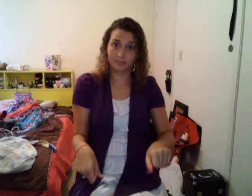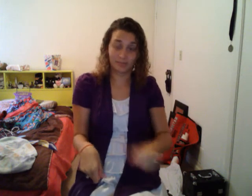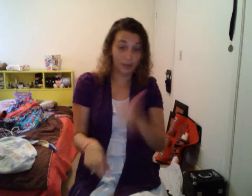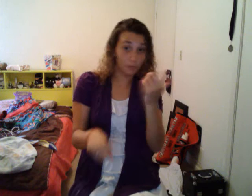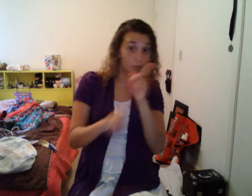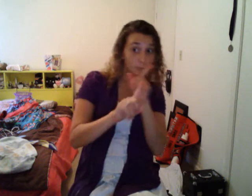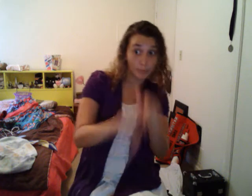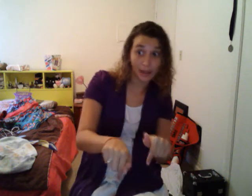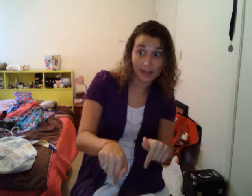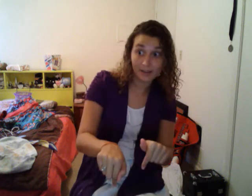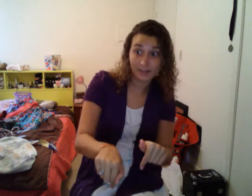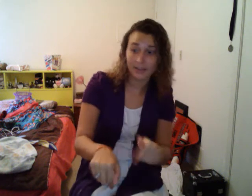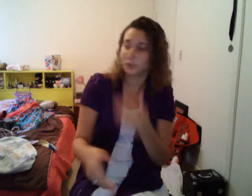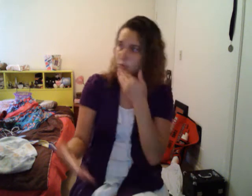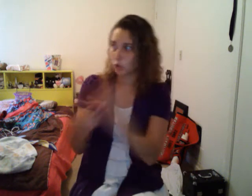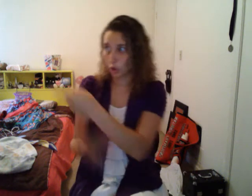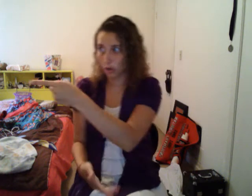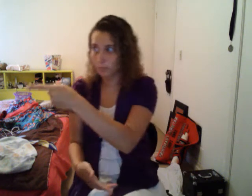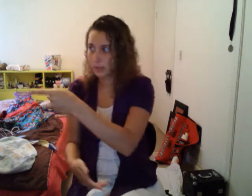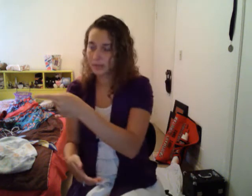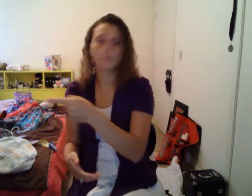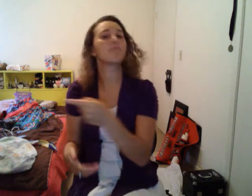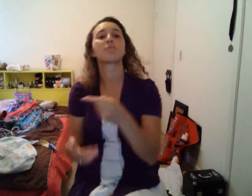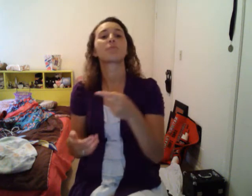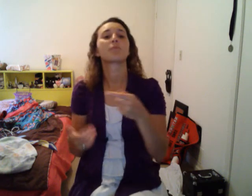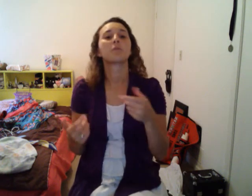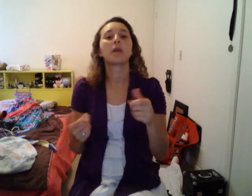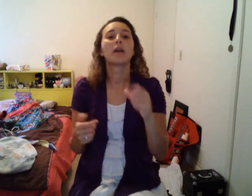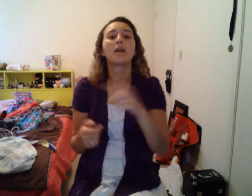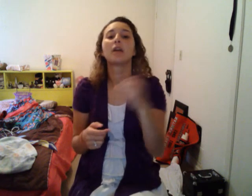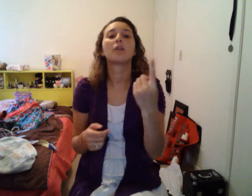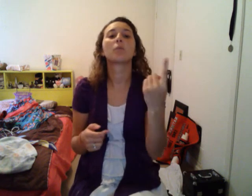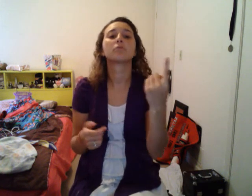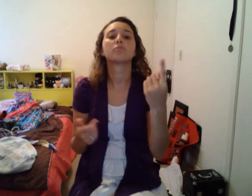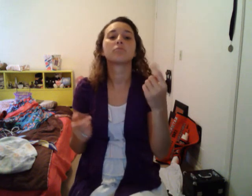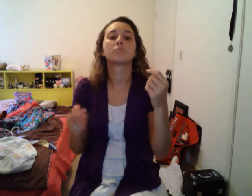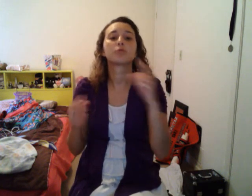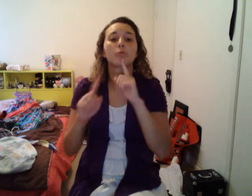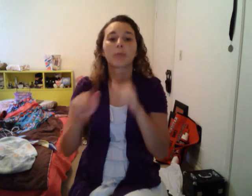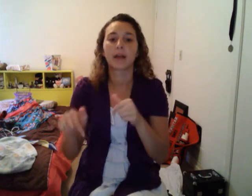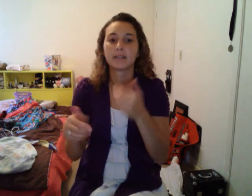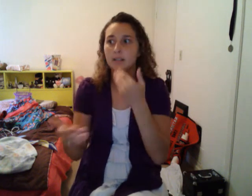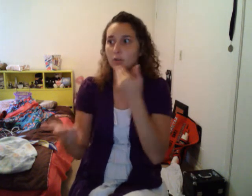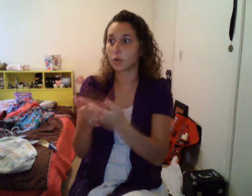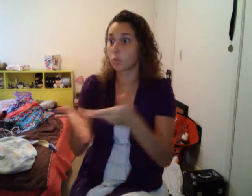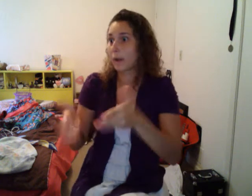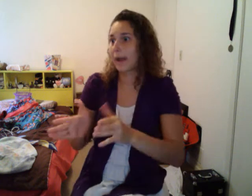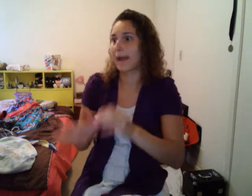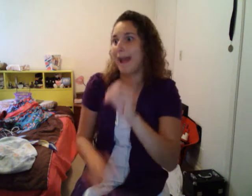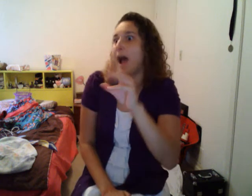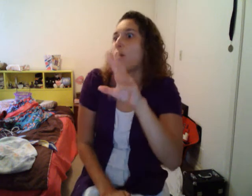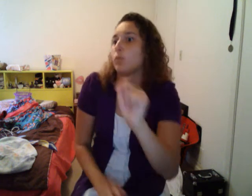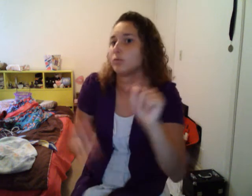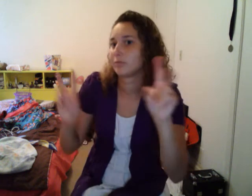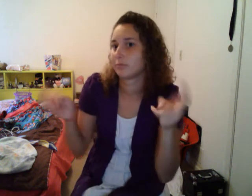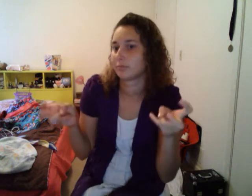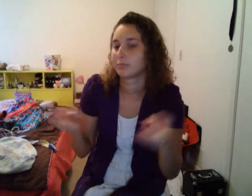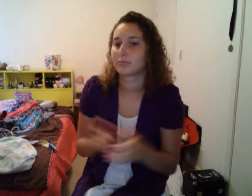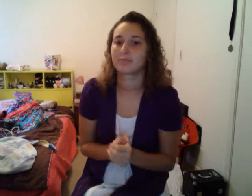that's good. Who has a way? Who wants to reply? Is that a way out of this? I don't think that's a very good